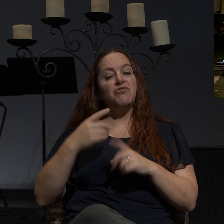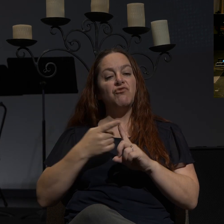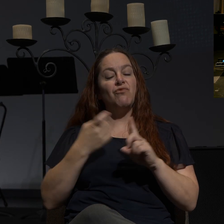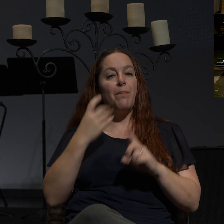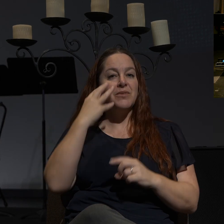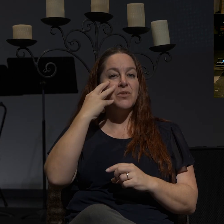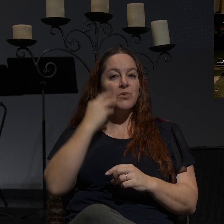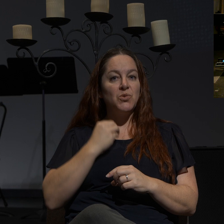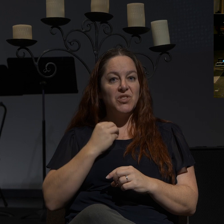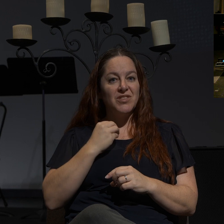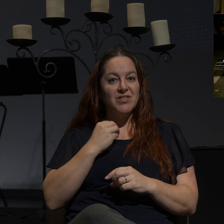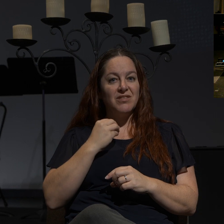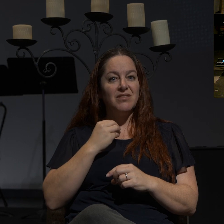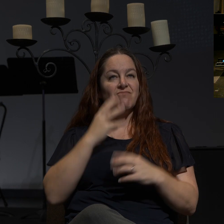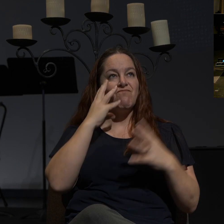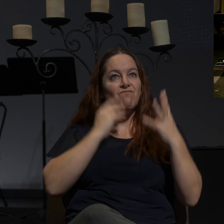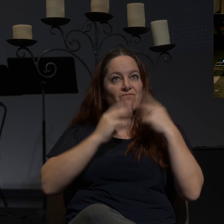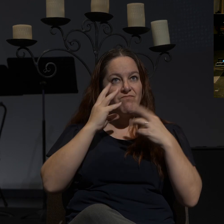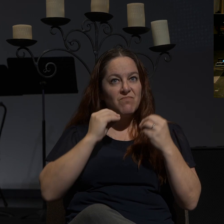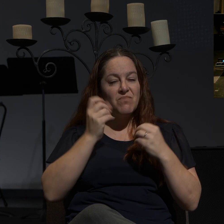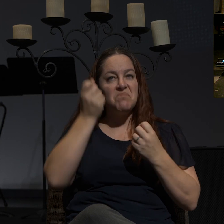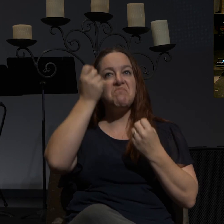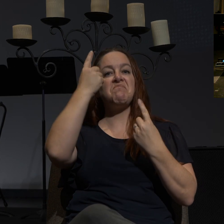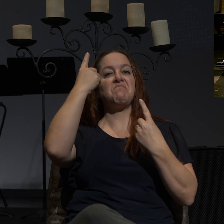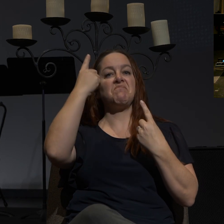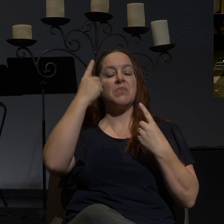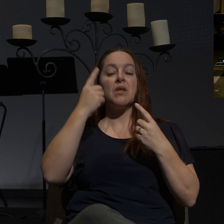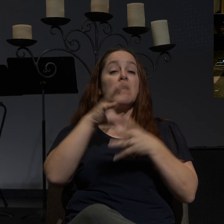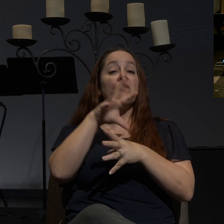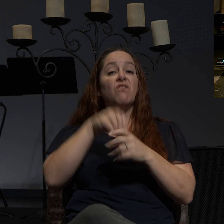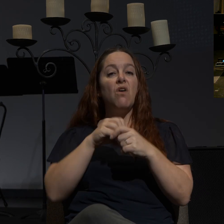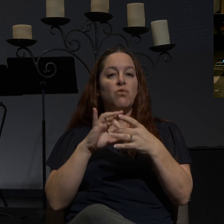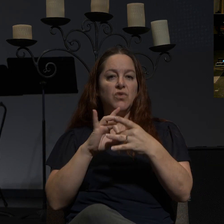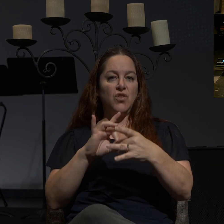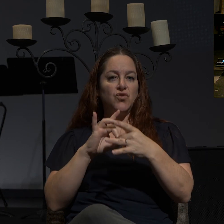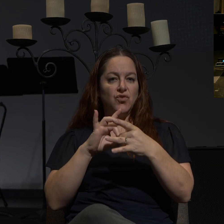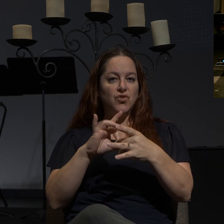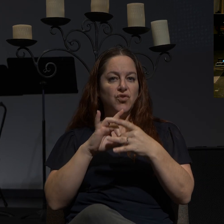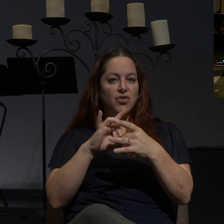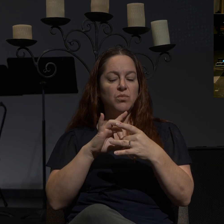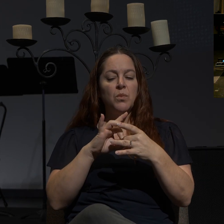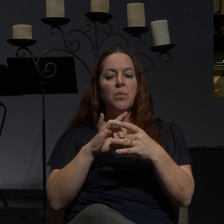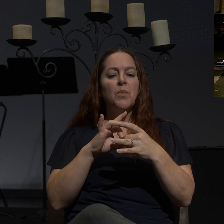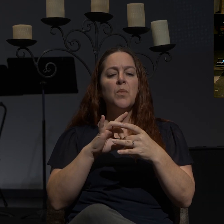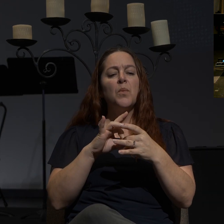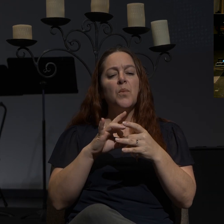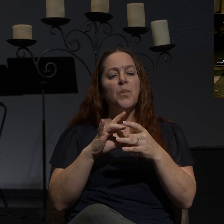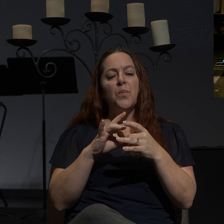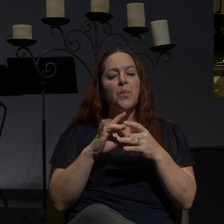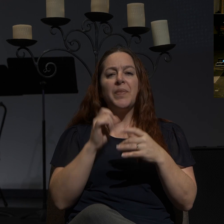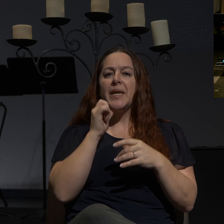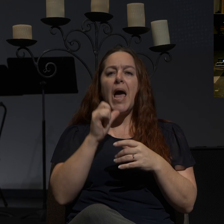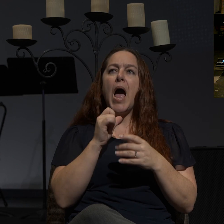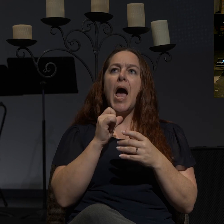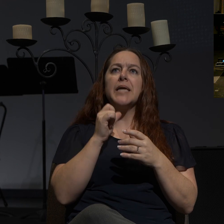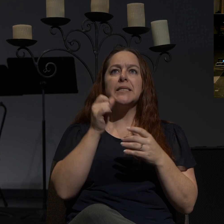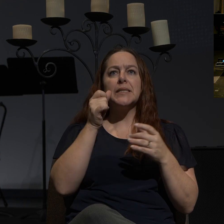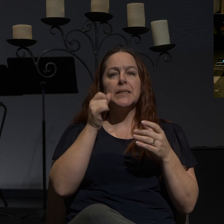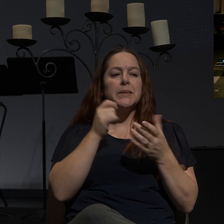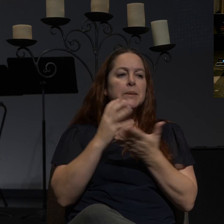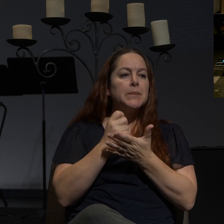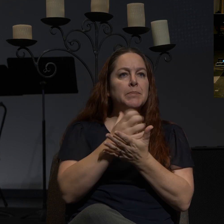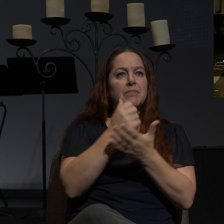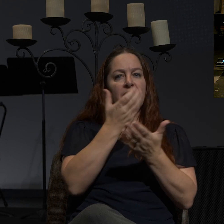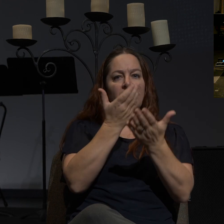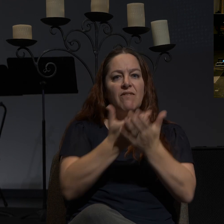experience. There's relationship involved. You see, it's more than just accumulating intellectual